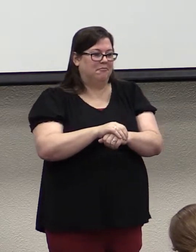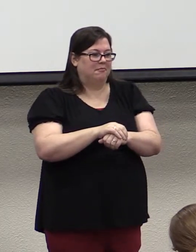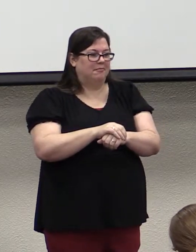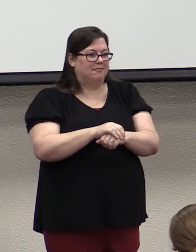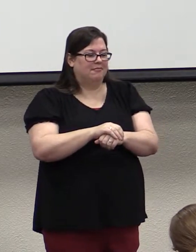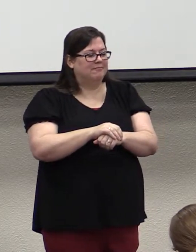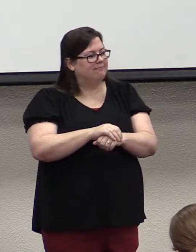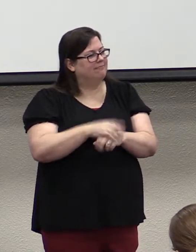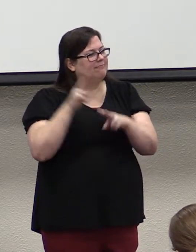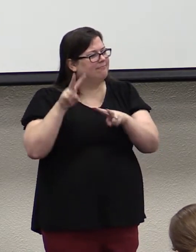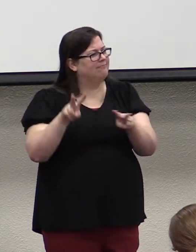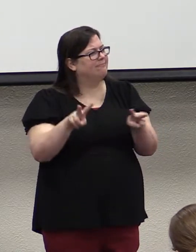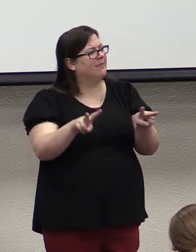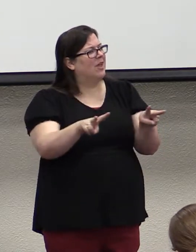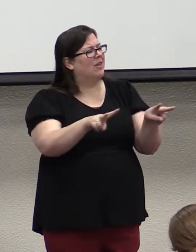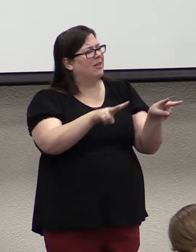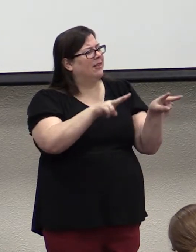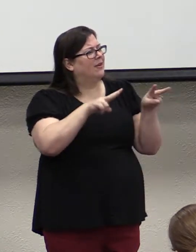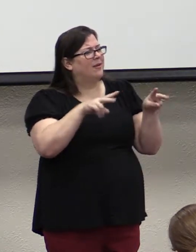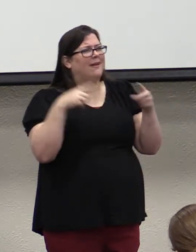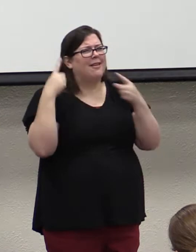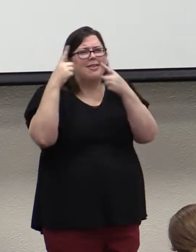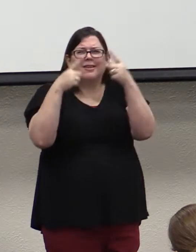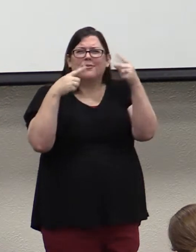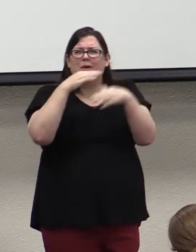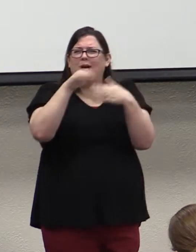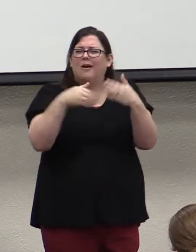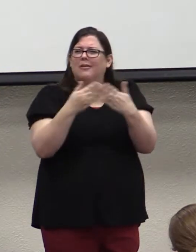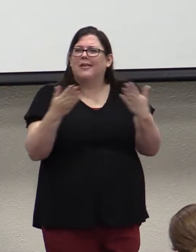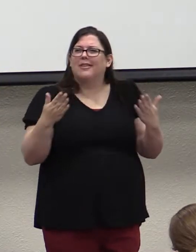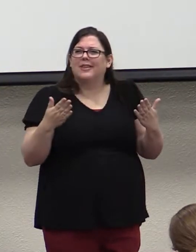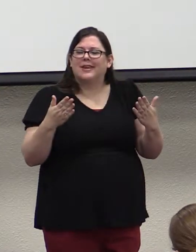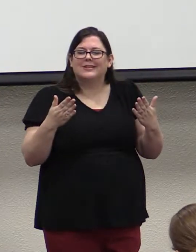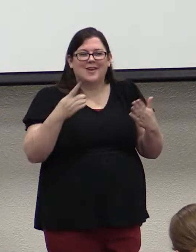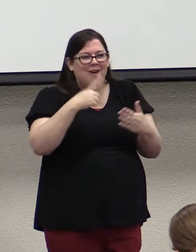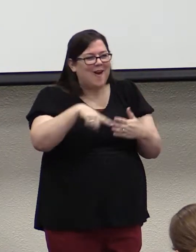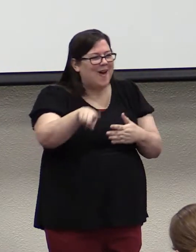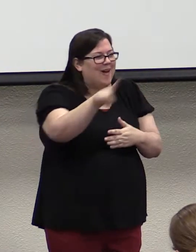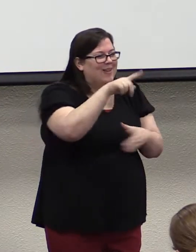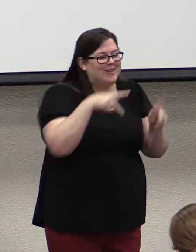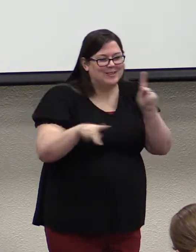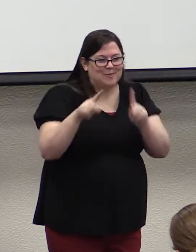You ever just look around and think about all the things all those people have been forgiven of?